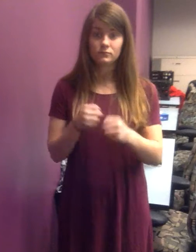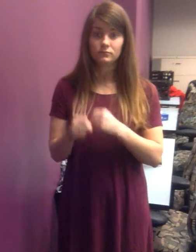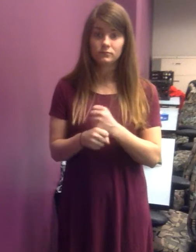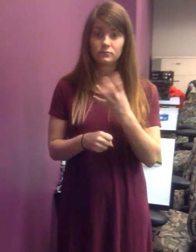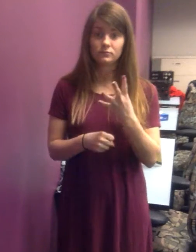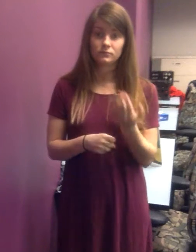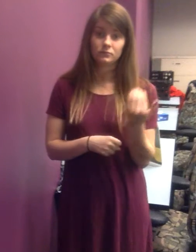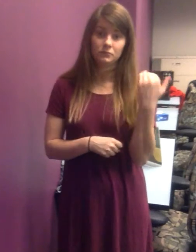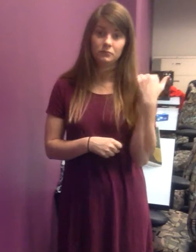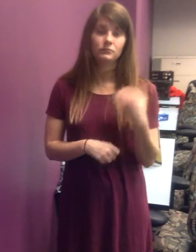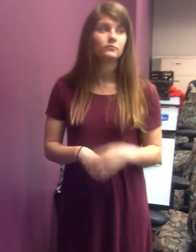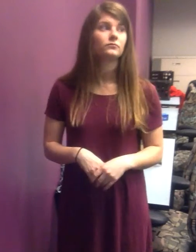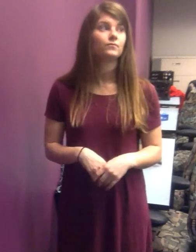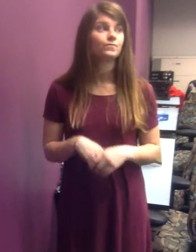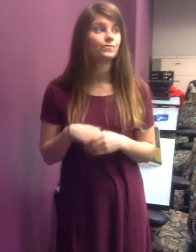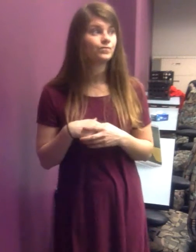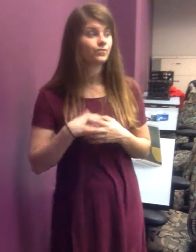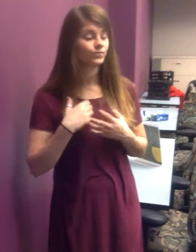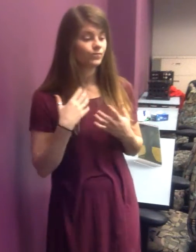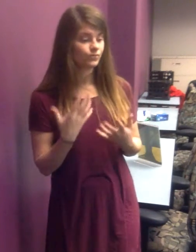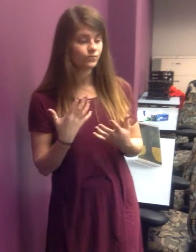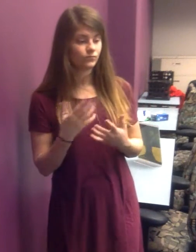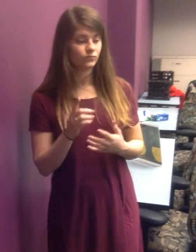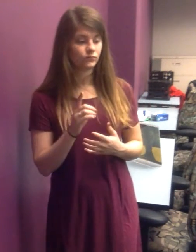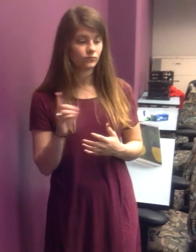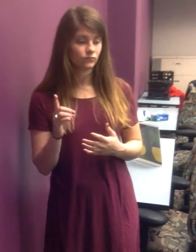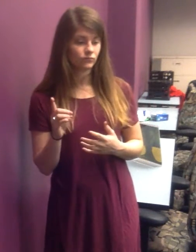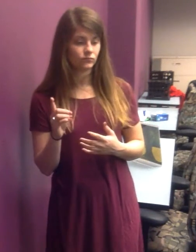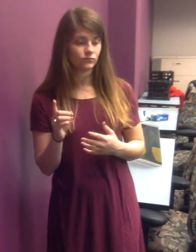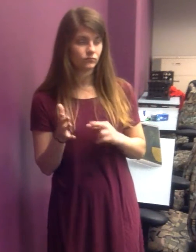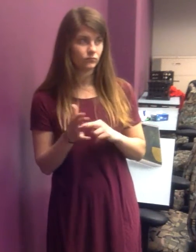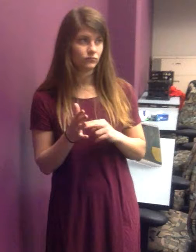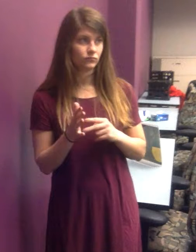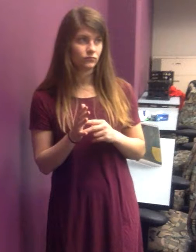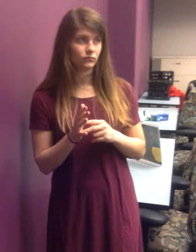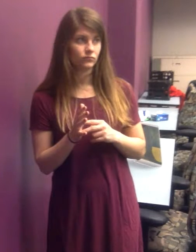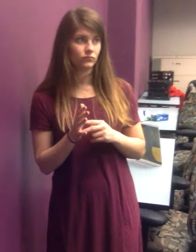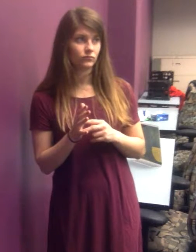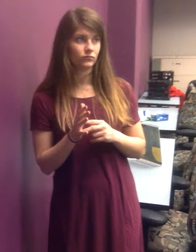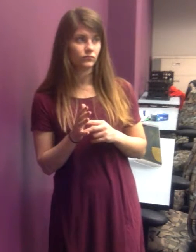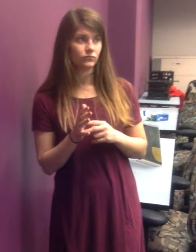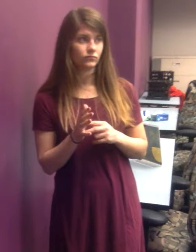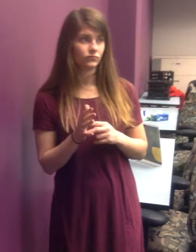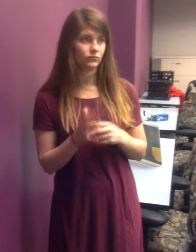broad coalition of people who believed that we ought to move forward and do something. But as the campaign of fear built